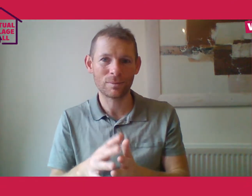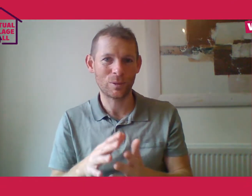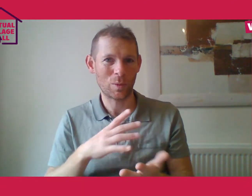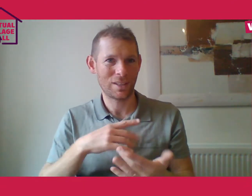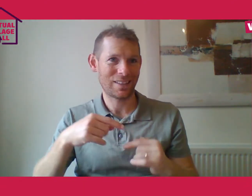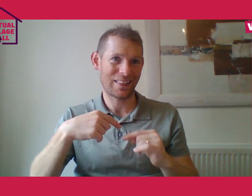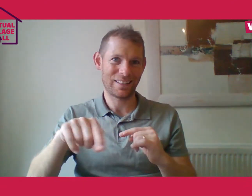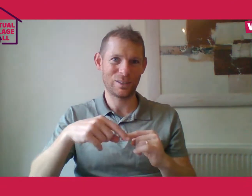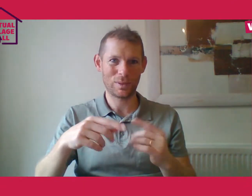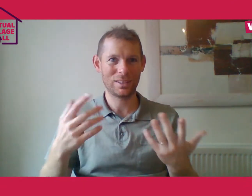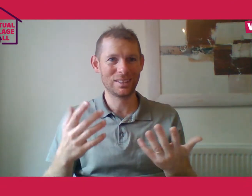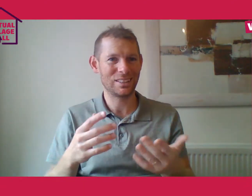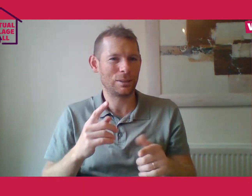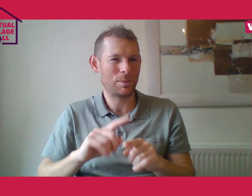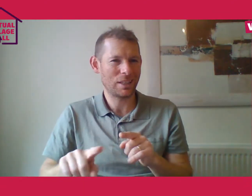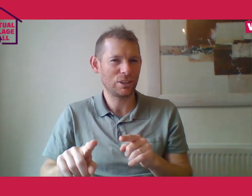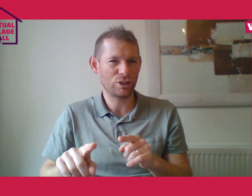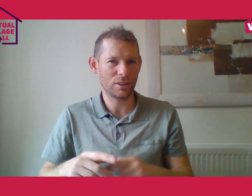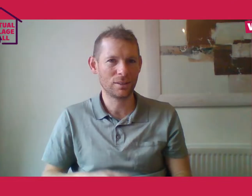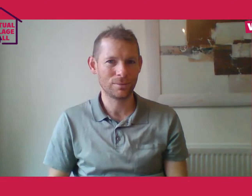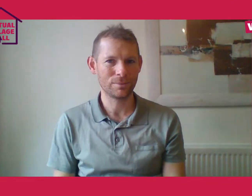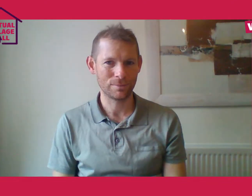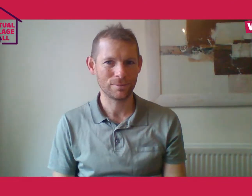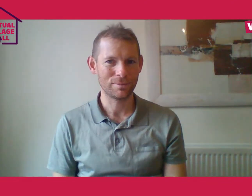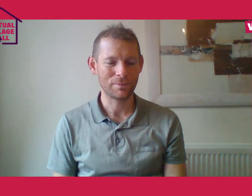vocabulary that will be useful this week.